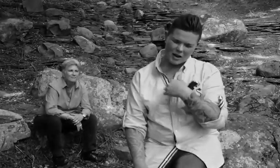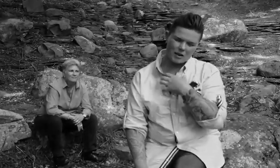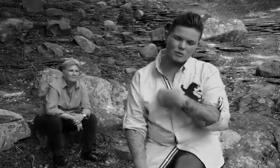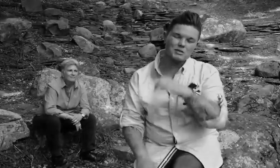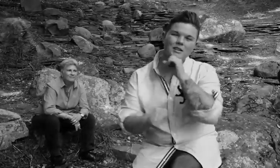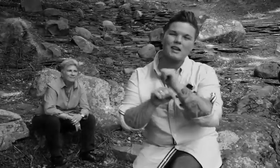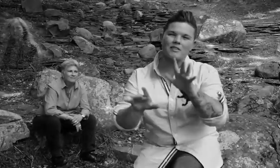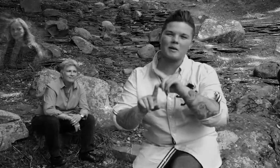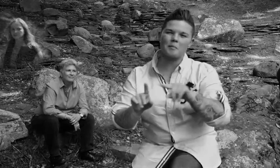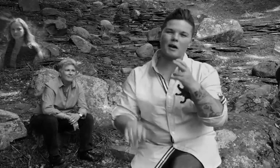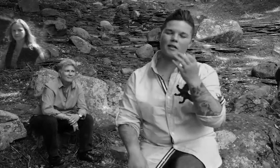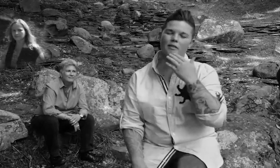I wish nothing.